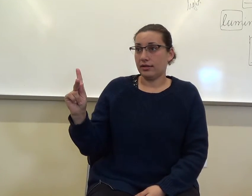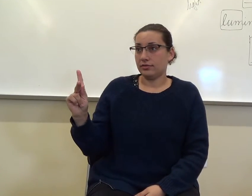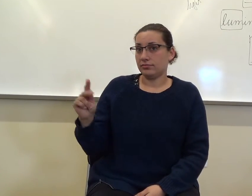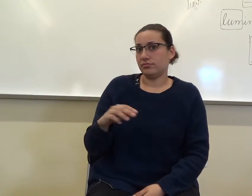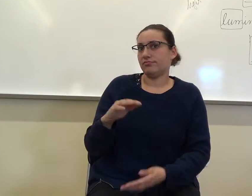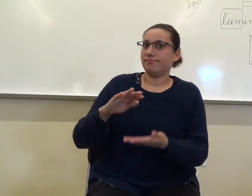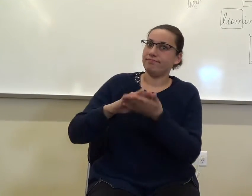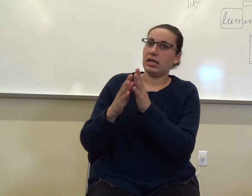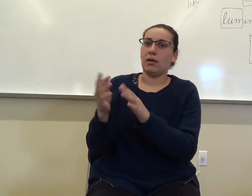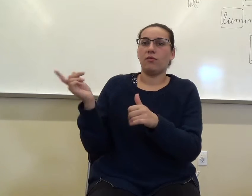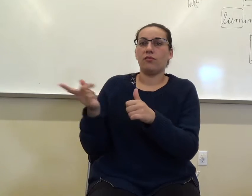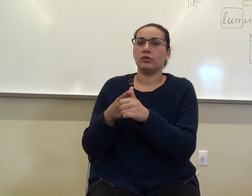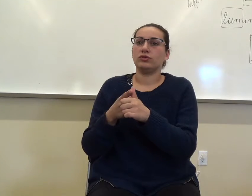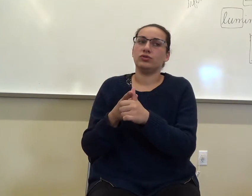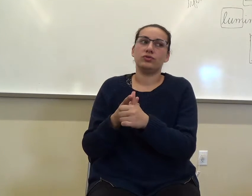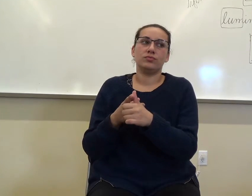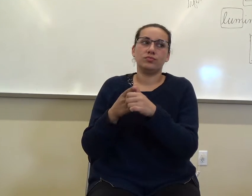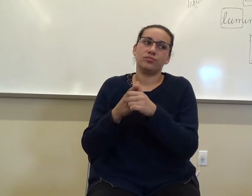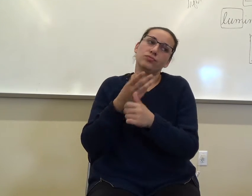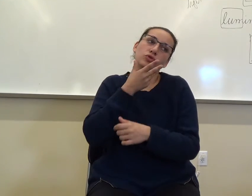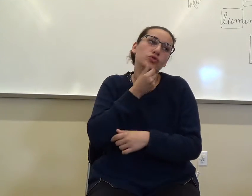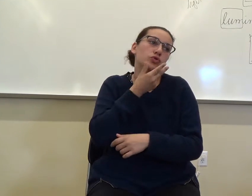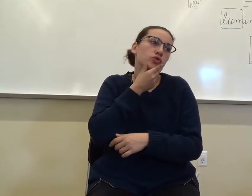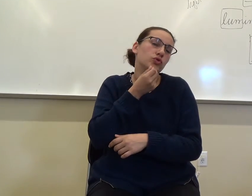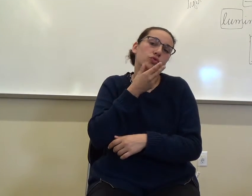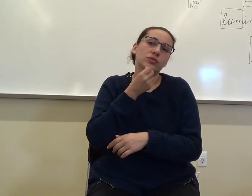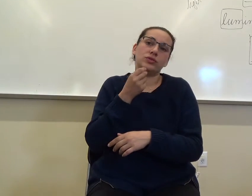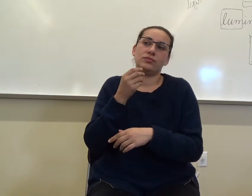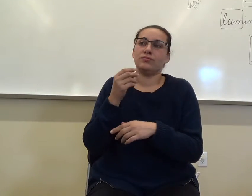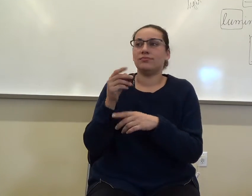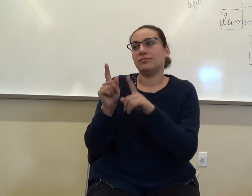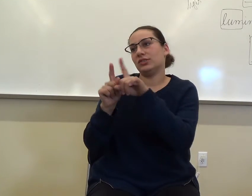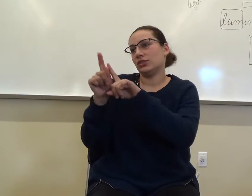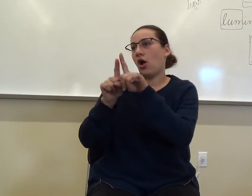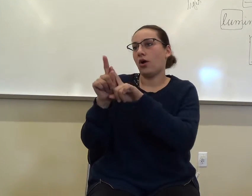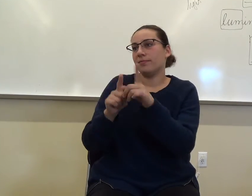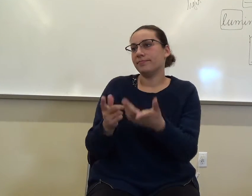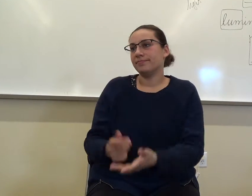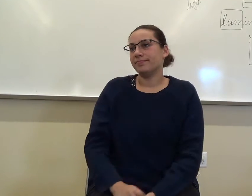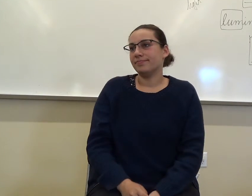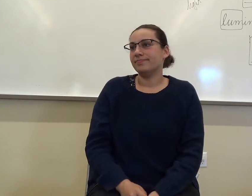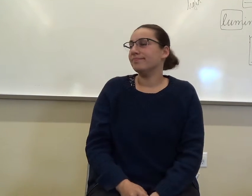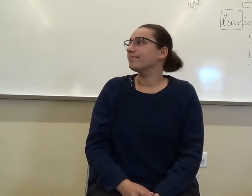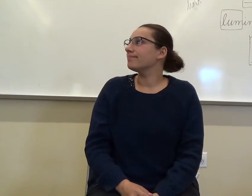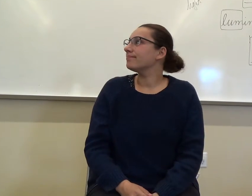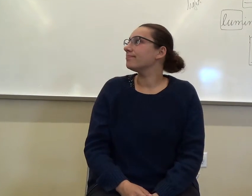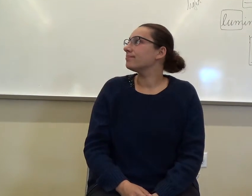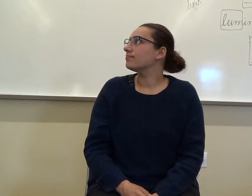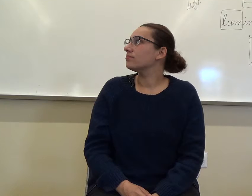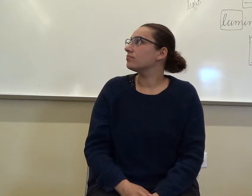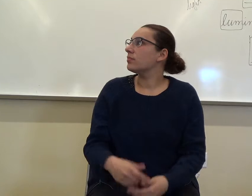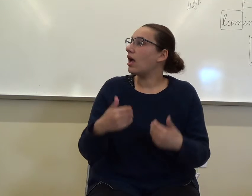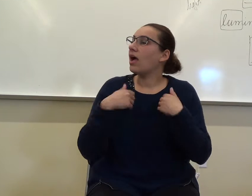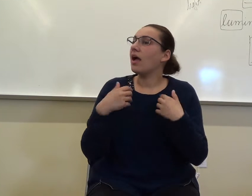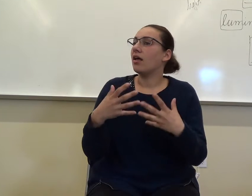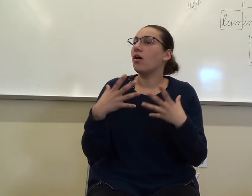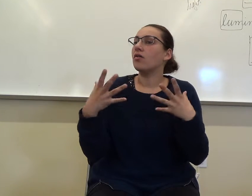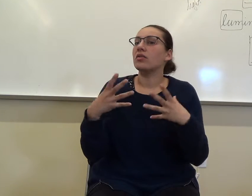star. Yeah, you kind of had to get in there and sort out all those comments. Had a lot in common.